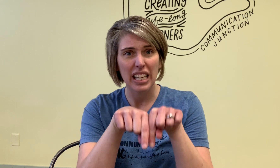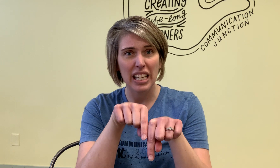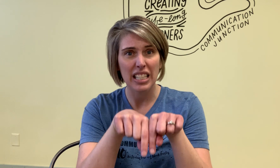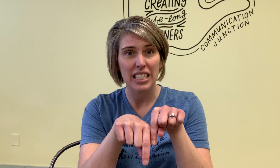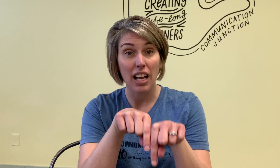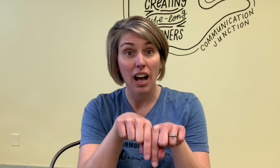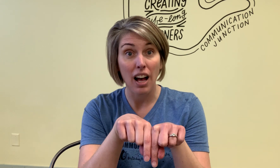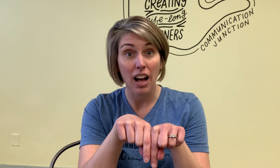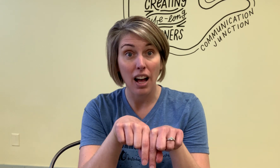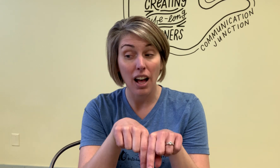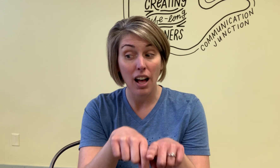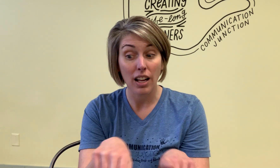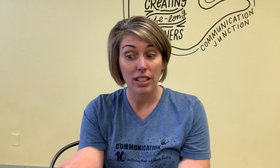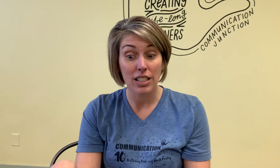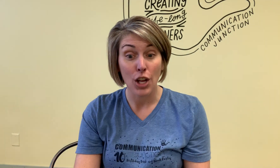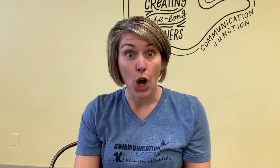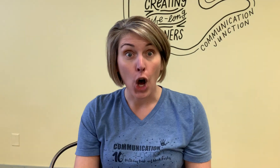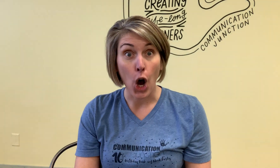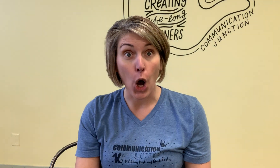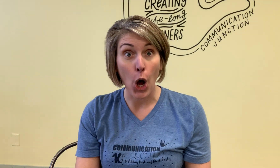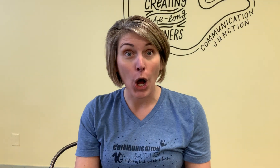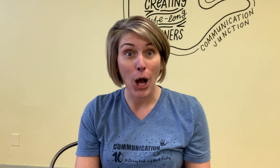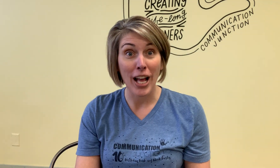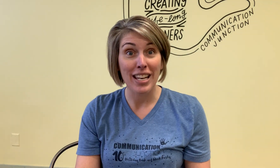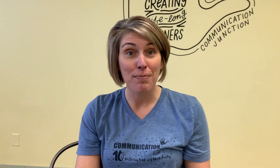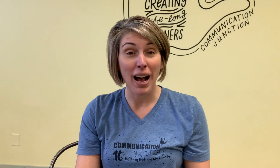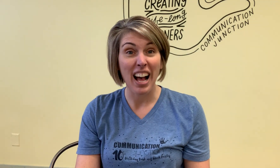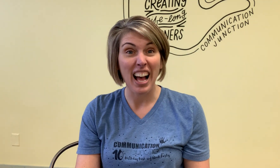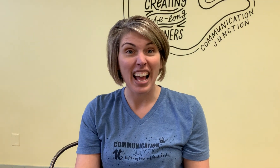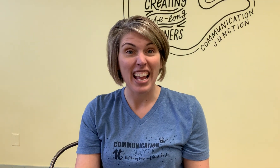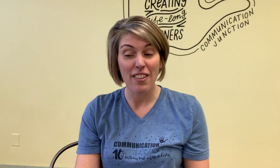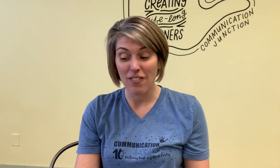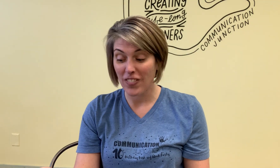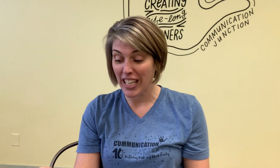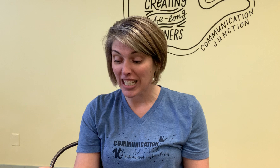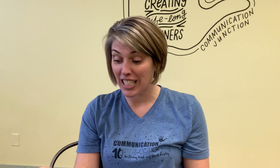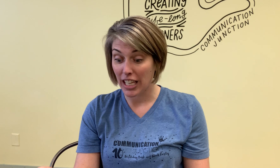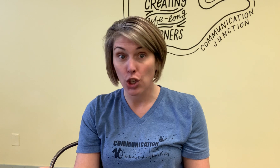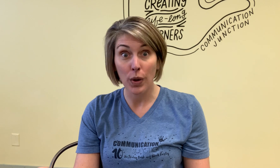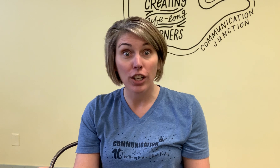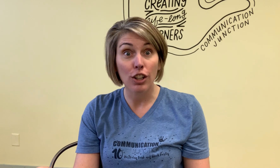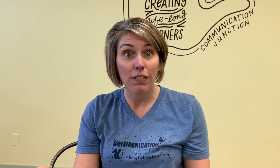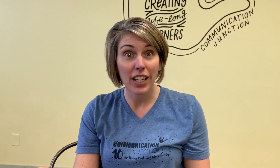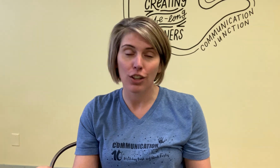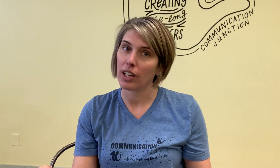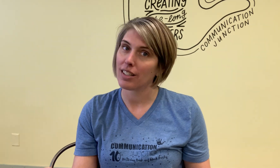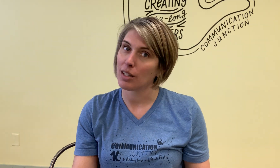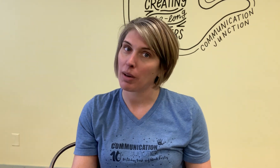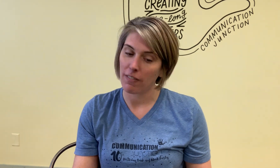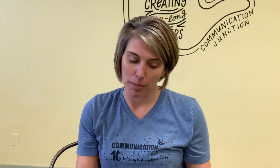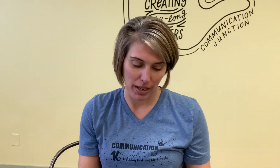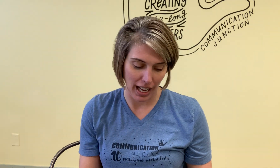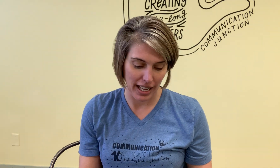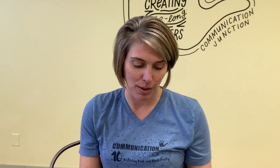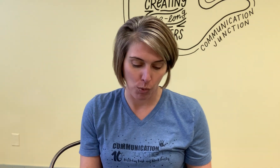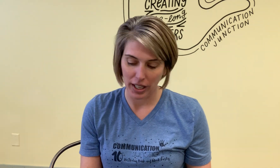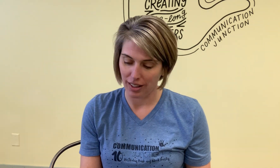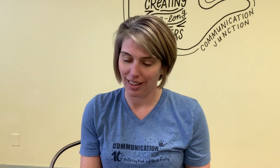stinky socks on my feet. Can you wiggle your feet? You can't see my feet, but I am wiggling